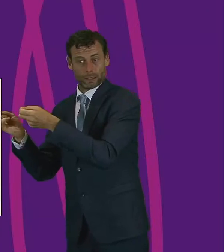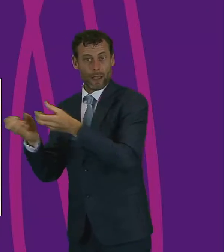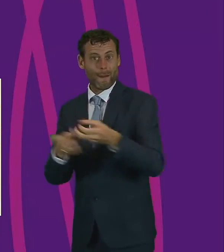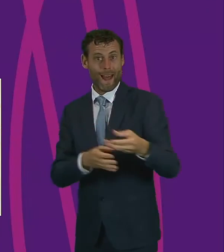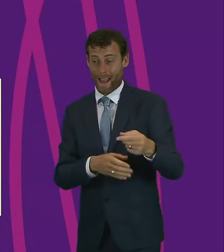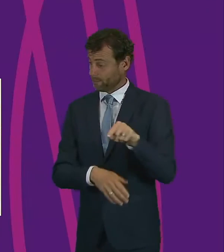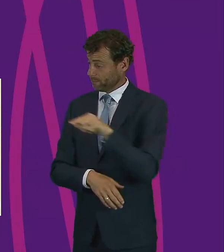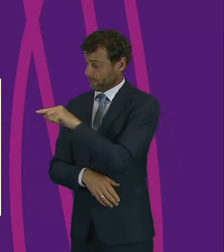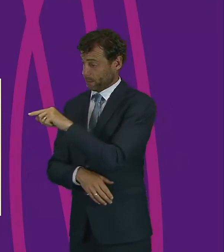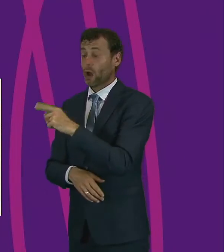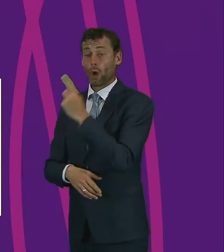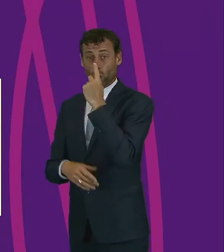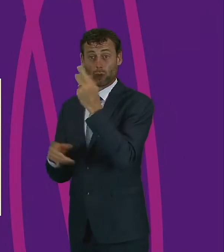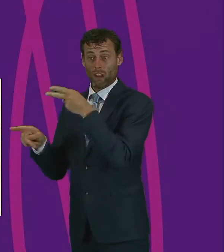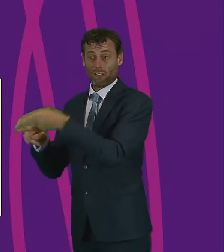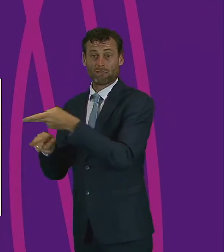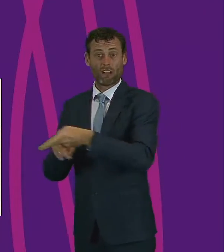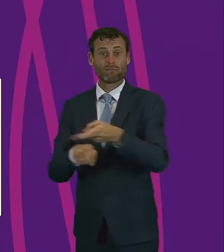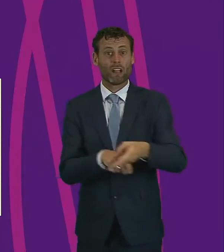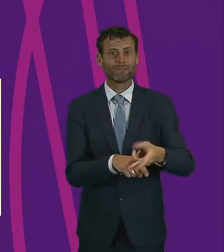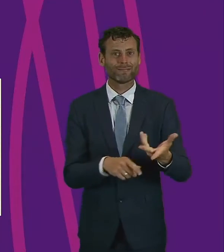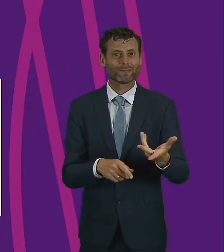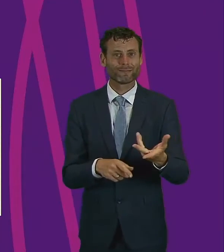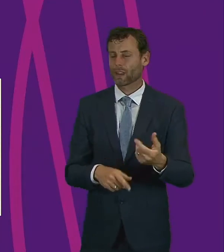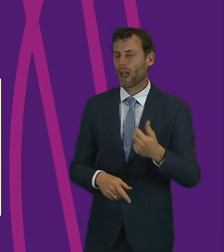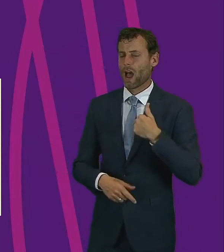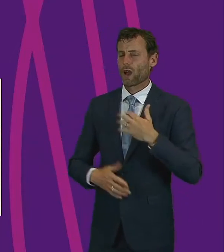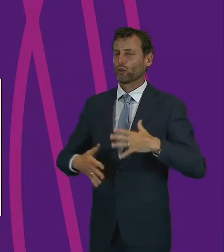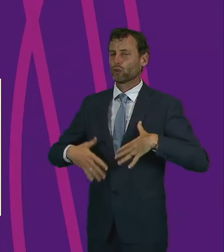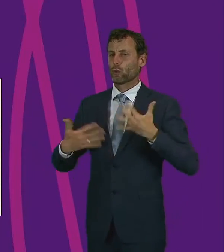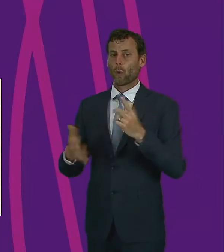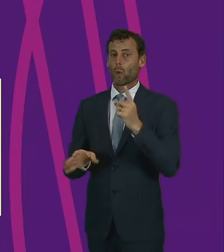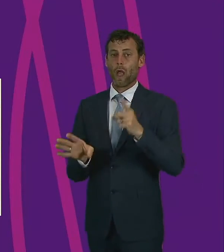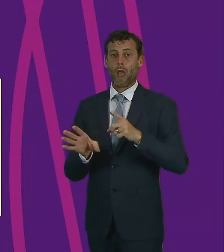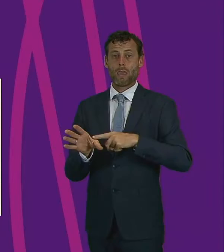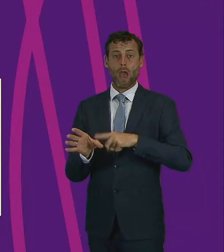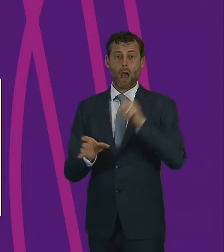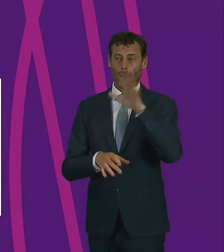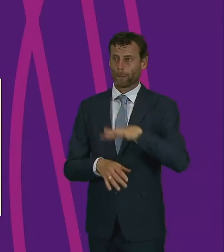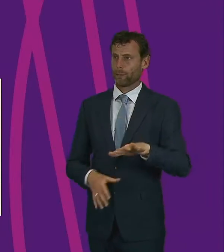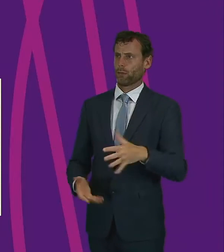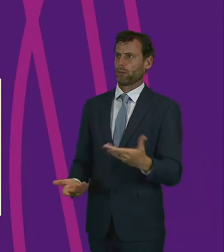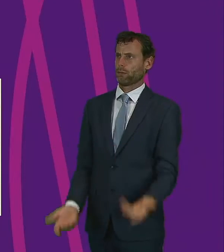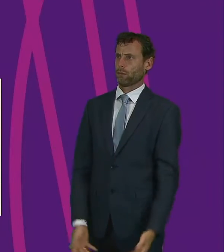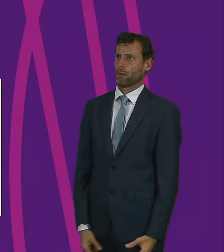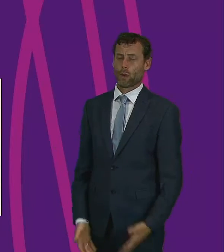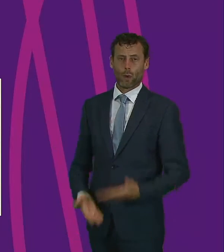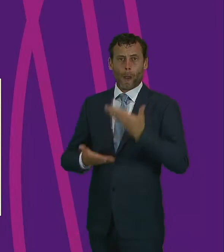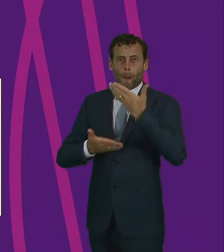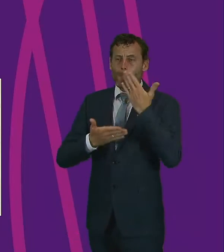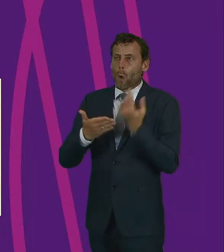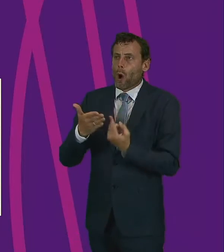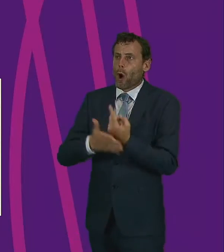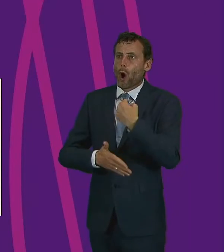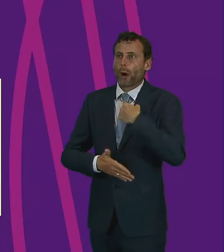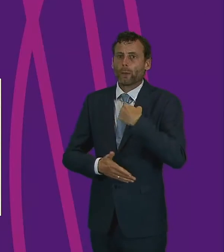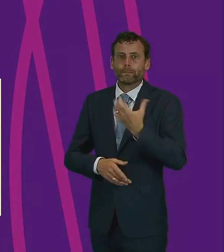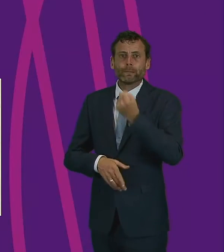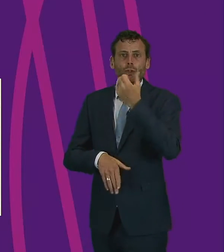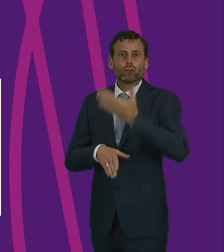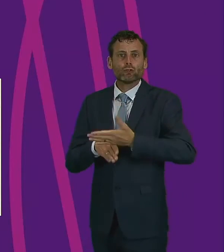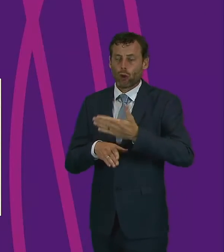scale hitherto unseen. And I don't want a generation of young people growing up with no hope, few opportunities, and the